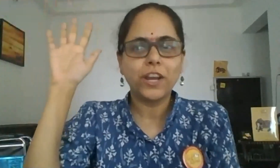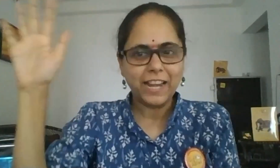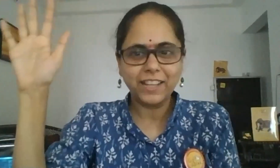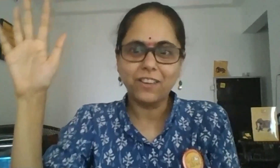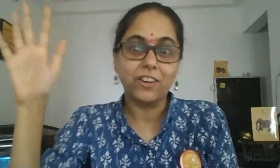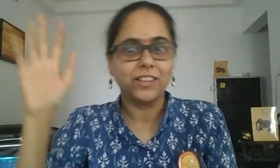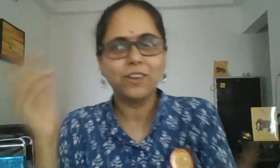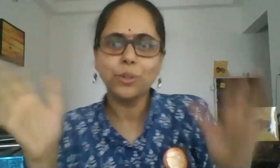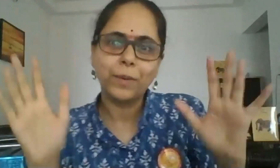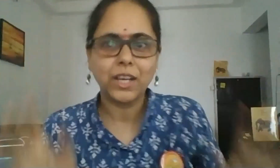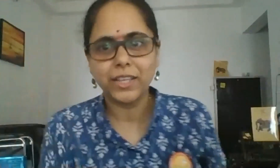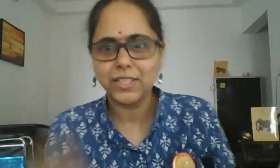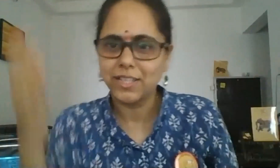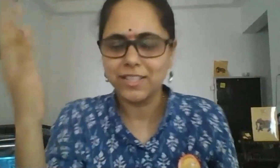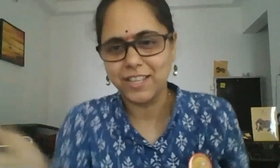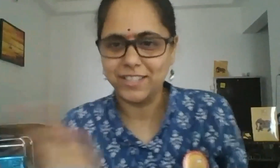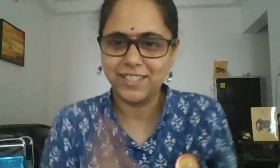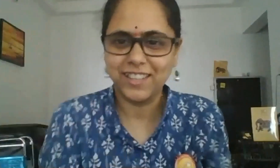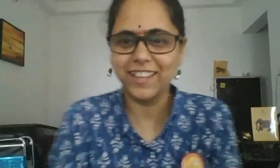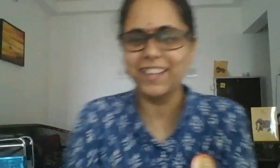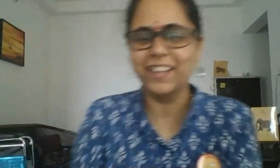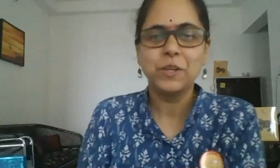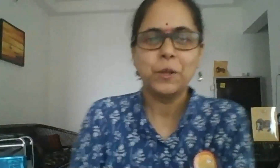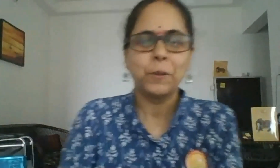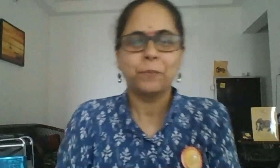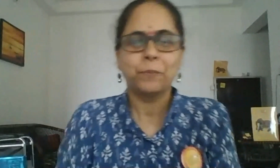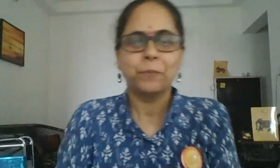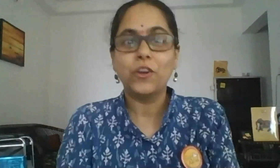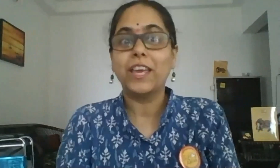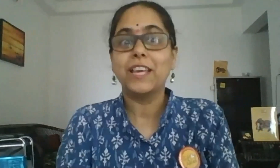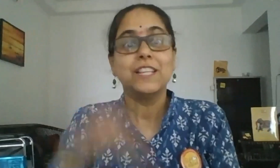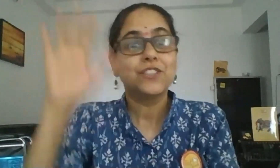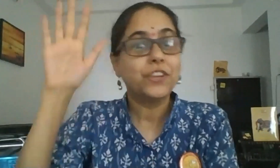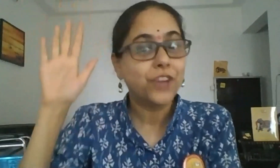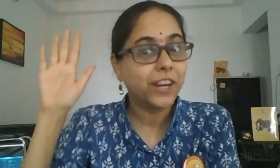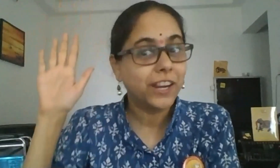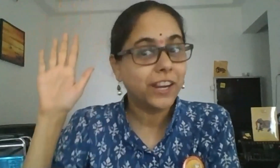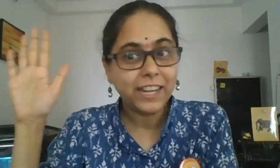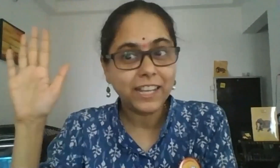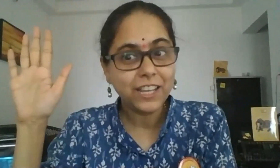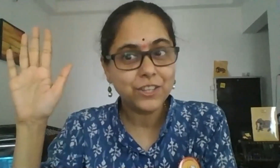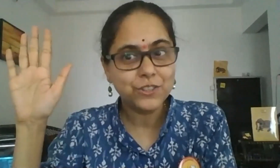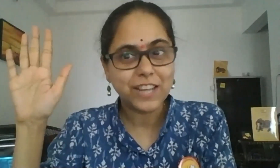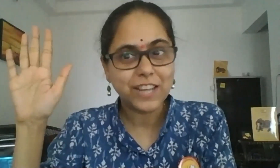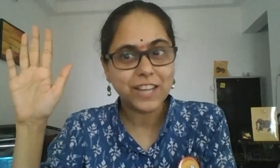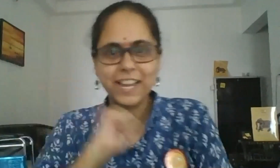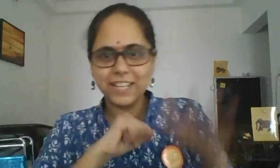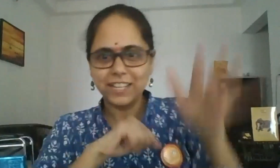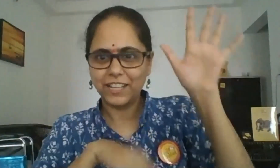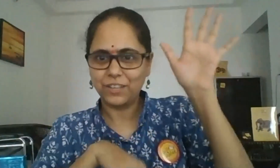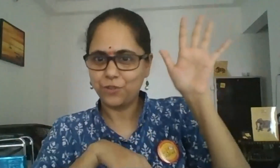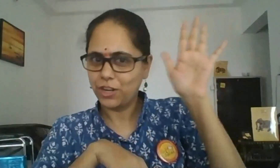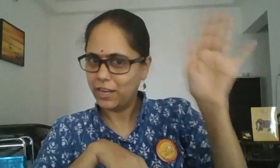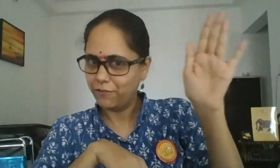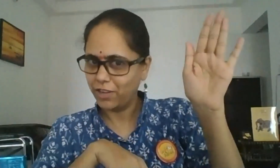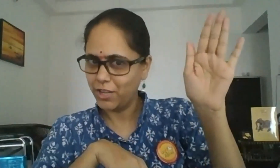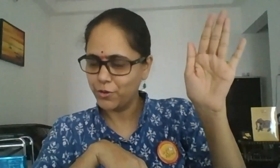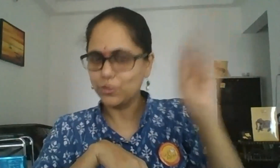righty, oh, now to pakka, yes, yes, yes. Okay. So, if you are a righty, use right hand. If you are a lefty, use left